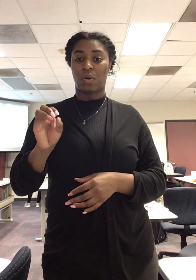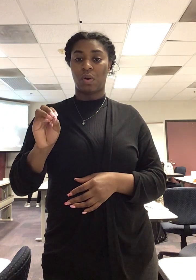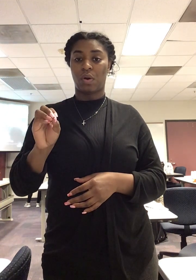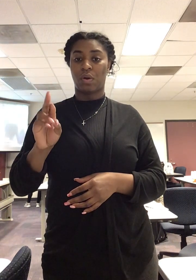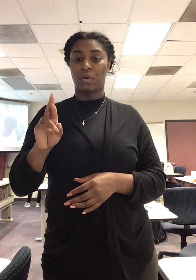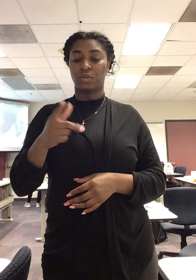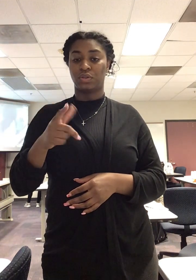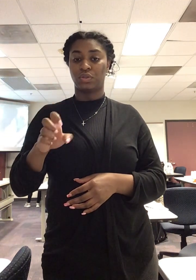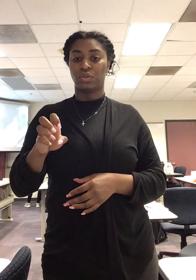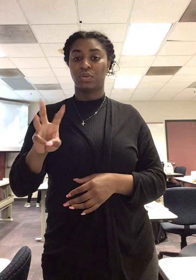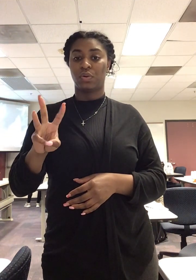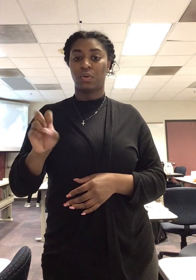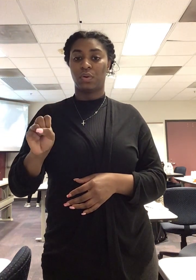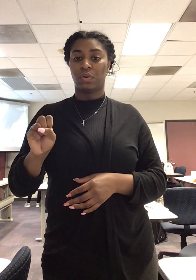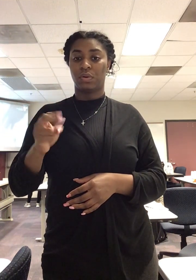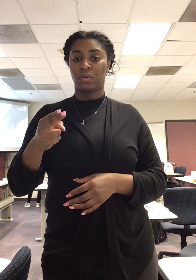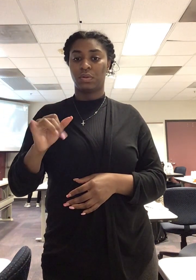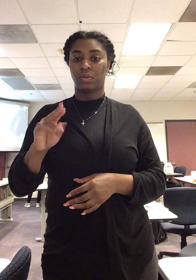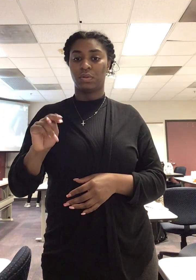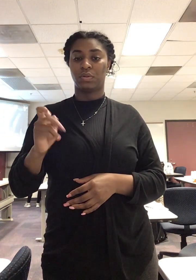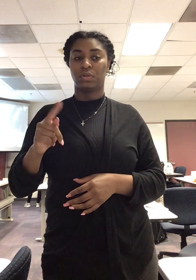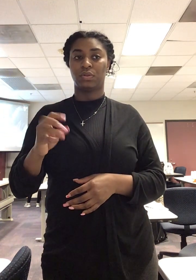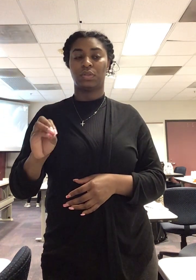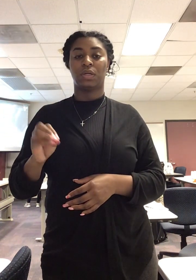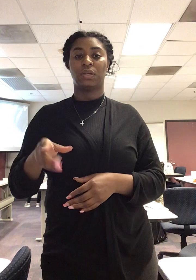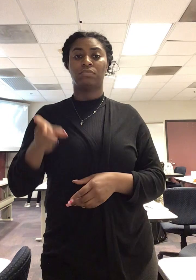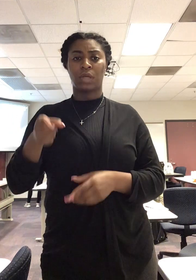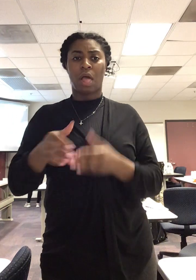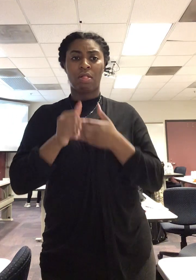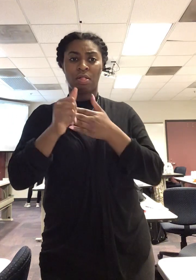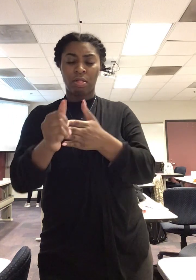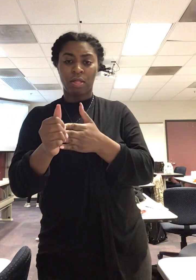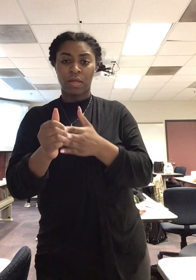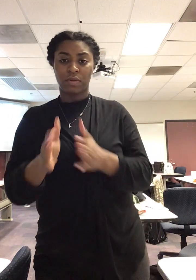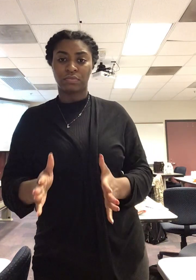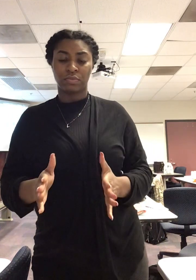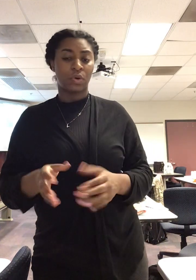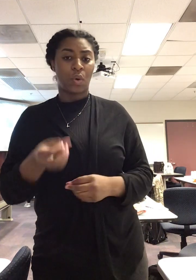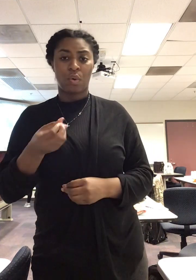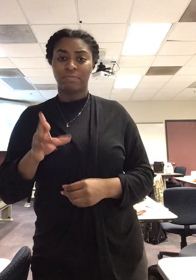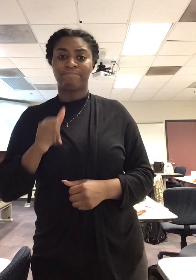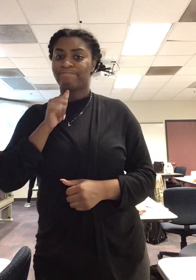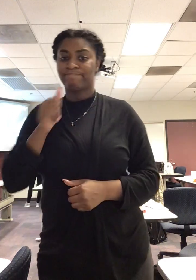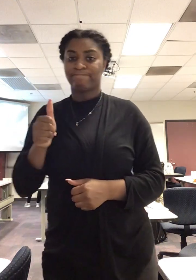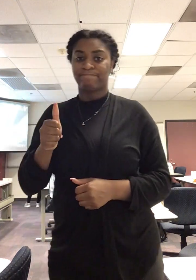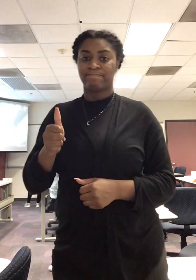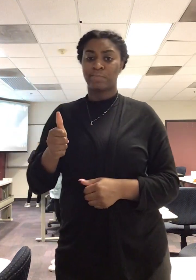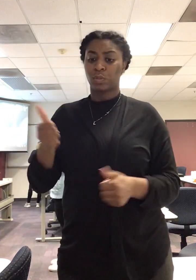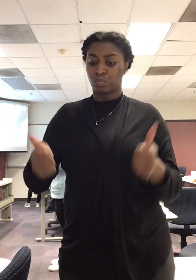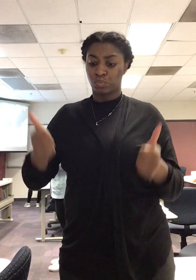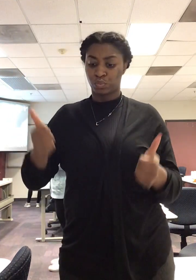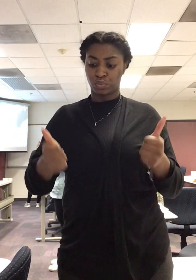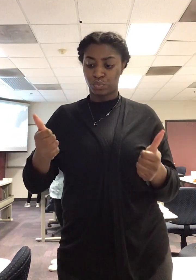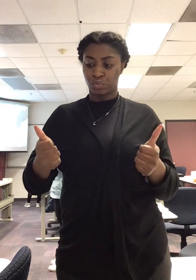in there already glued that has that question on there. Your summative is on there. Was he a worthy leader, or was he